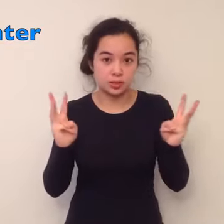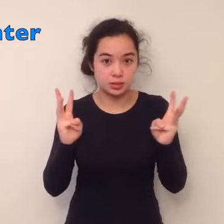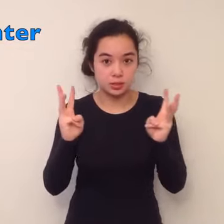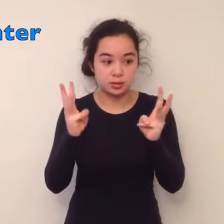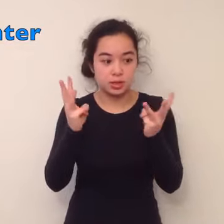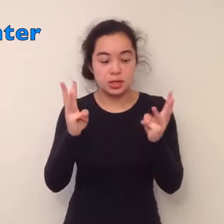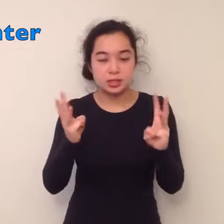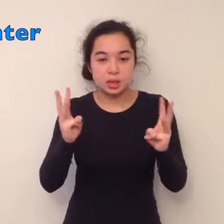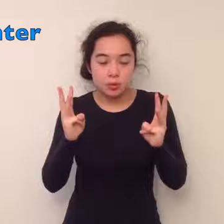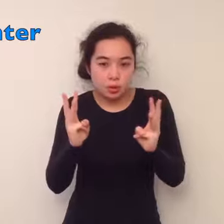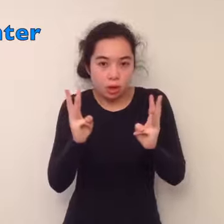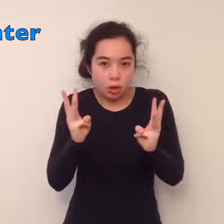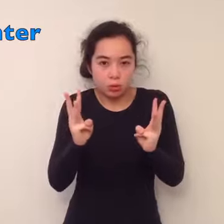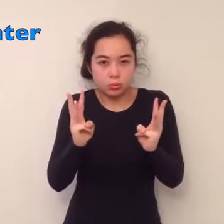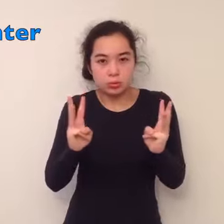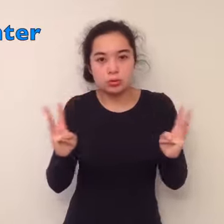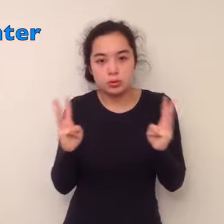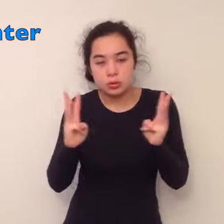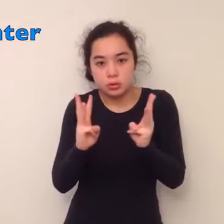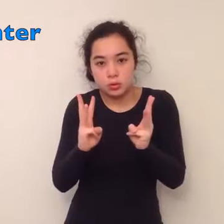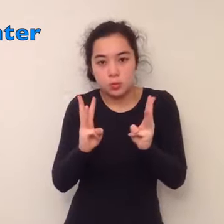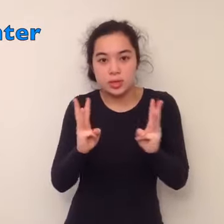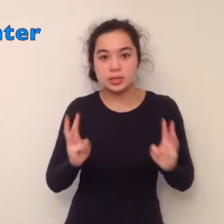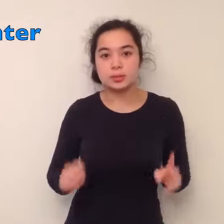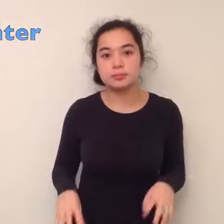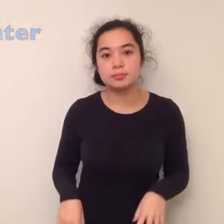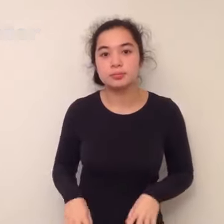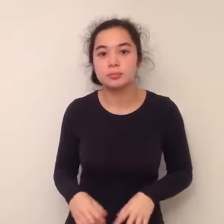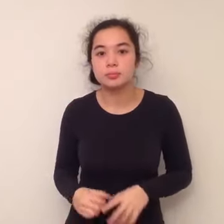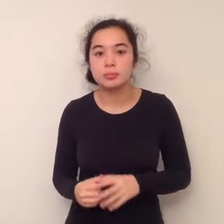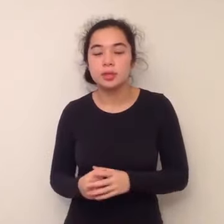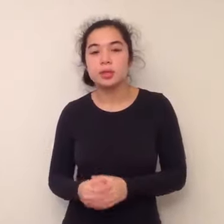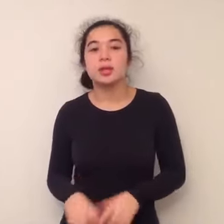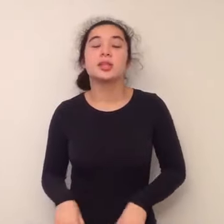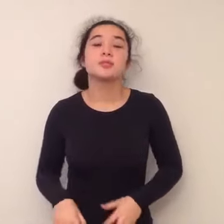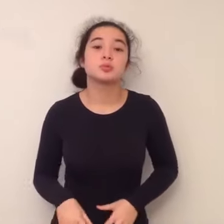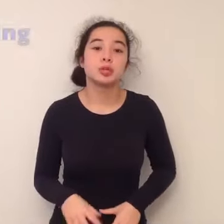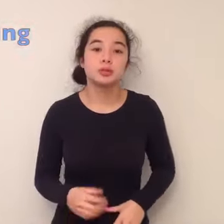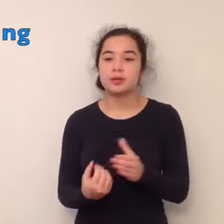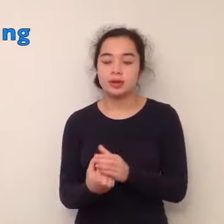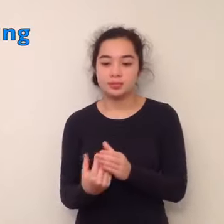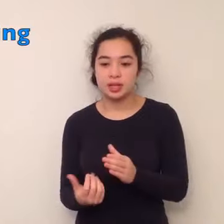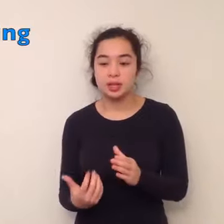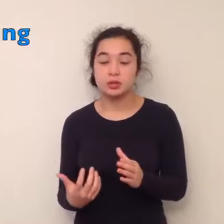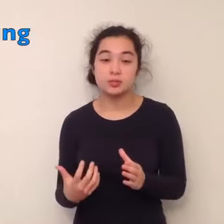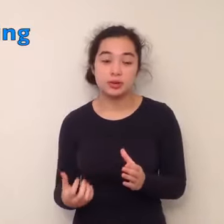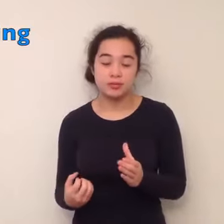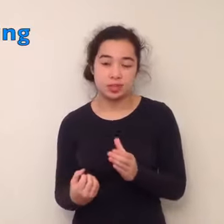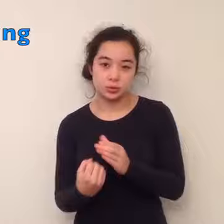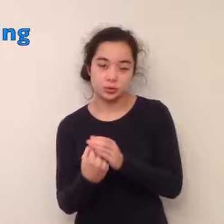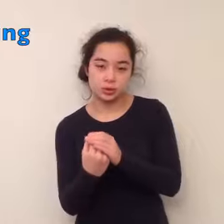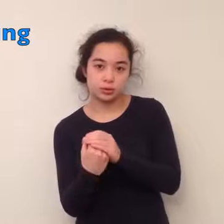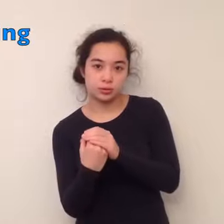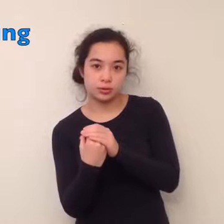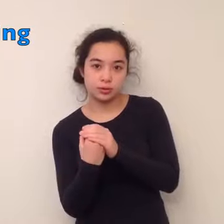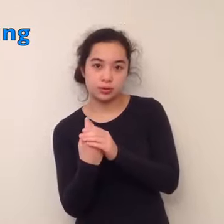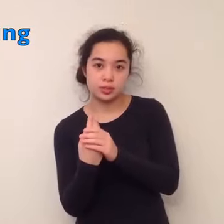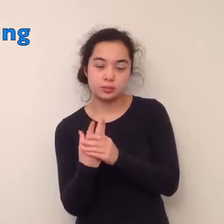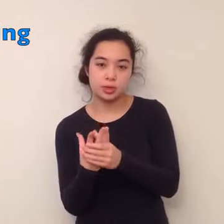so W and cold. Winter. And then for spring, sign language is very visual, so spring is like